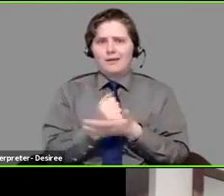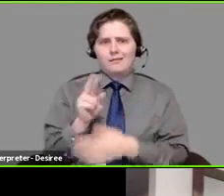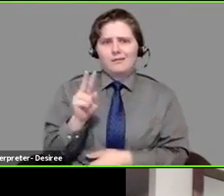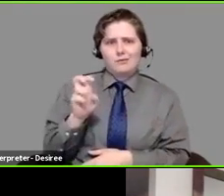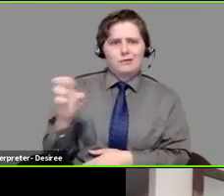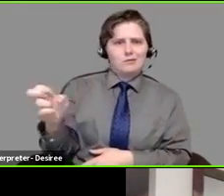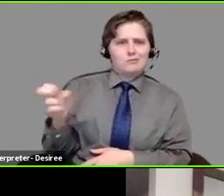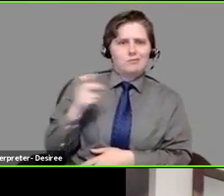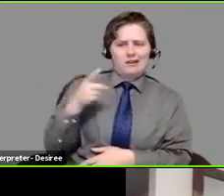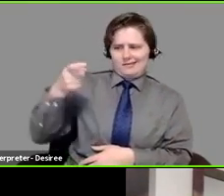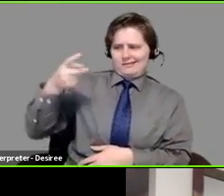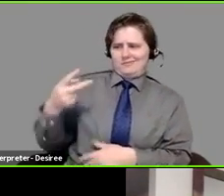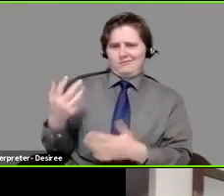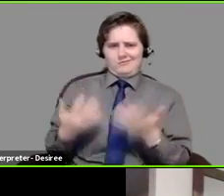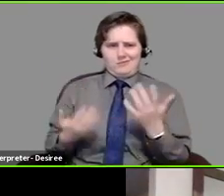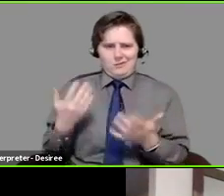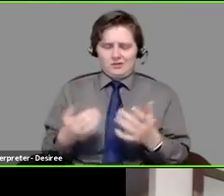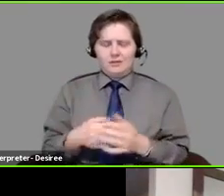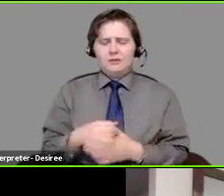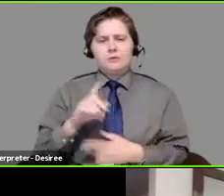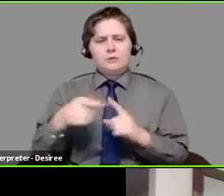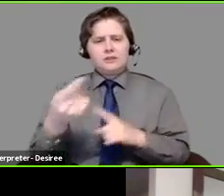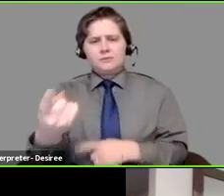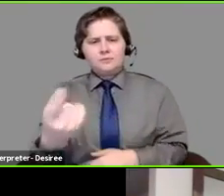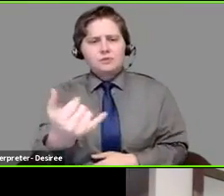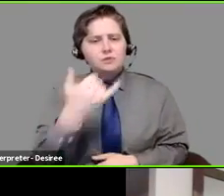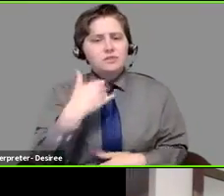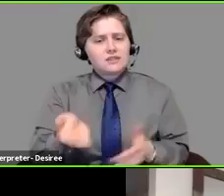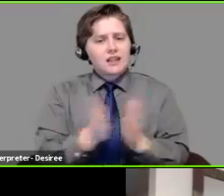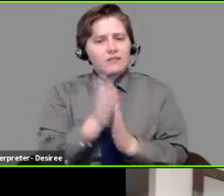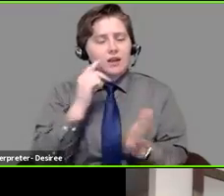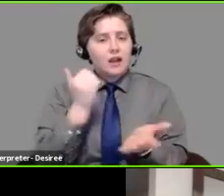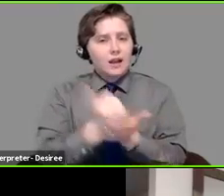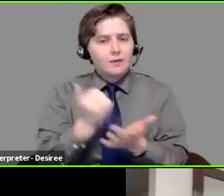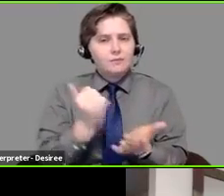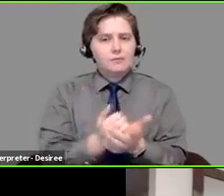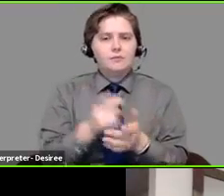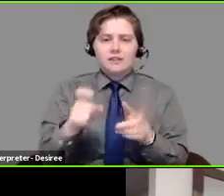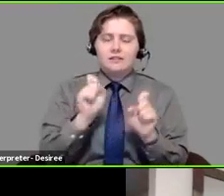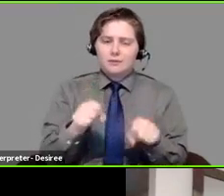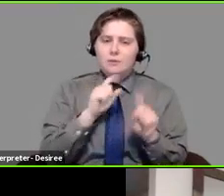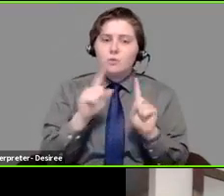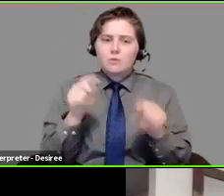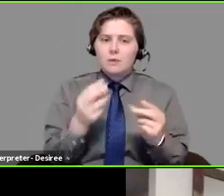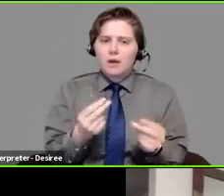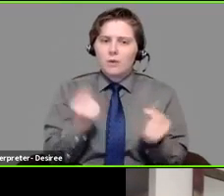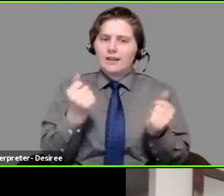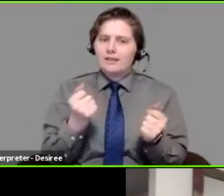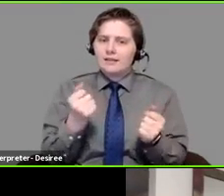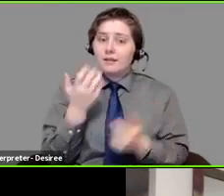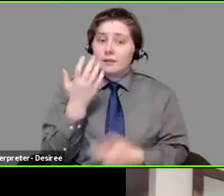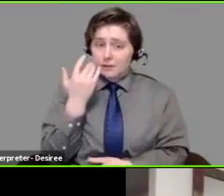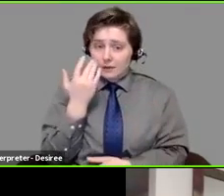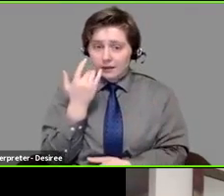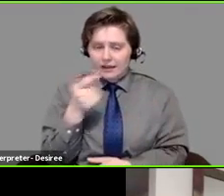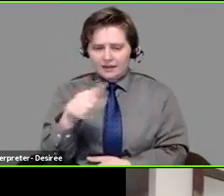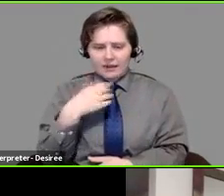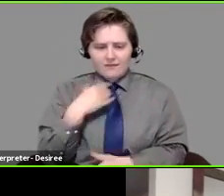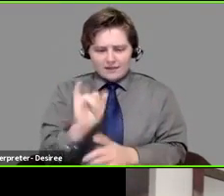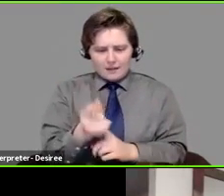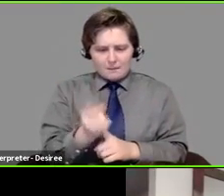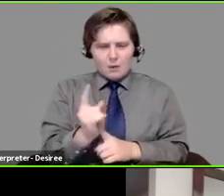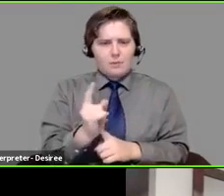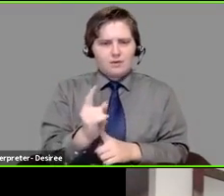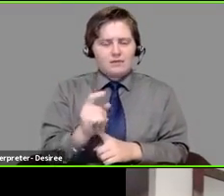200 of them back. So when somebody calls and asks for help, you got to be able to respond quickly, because they have that moment, they